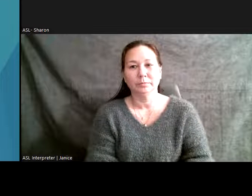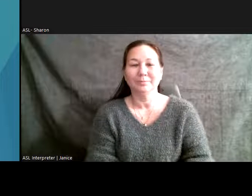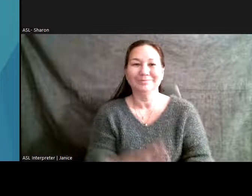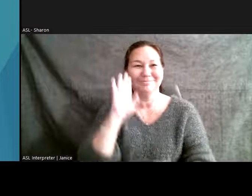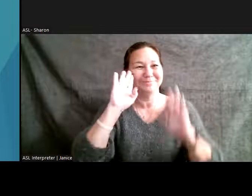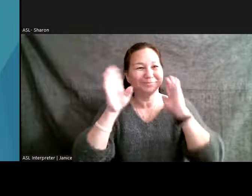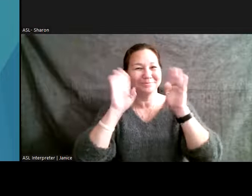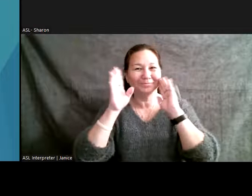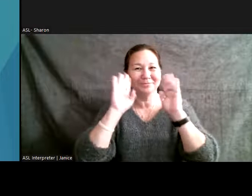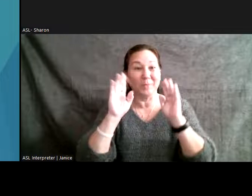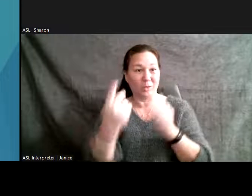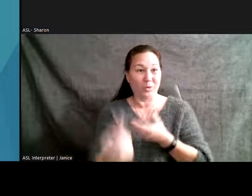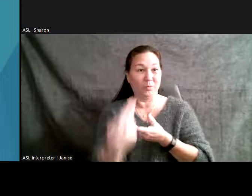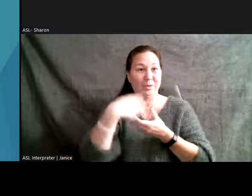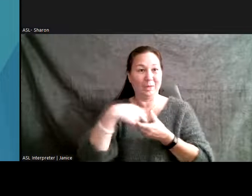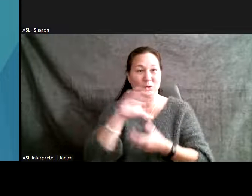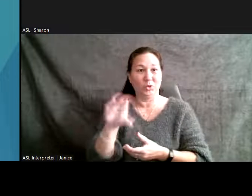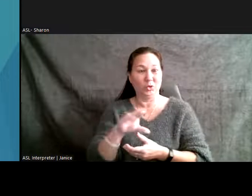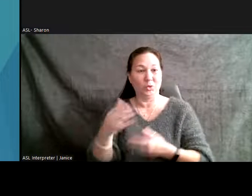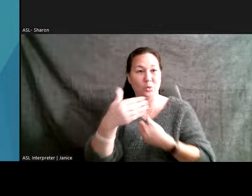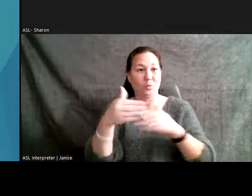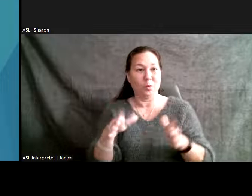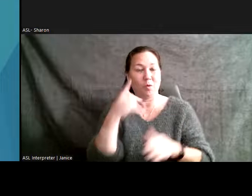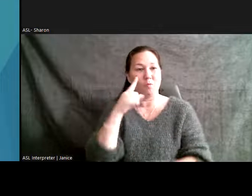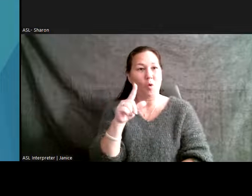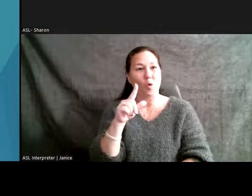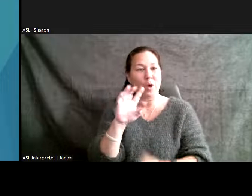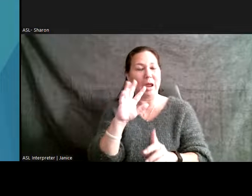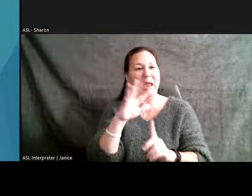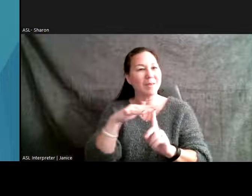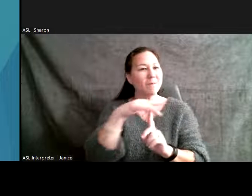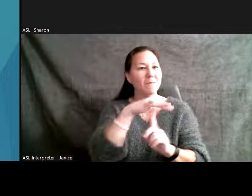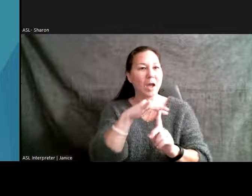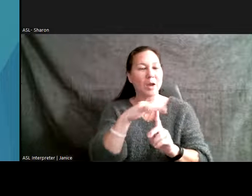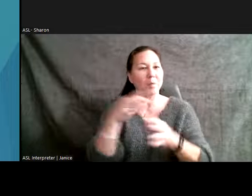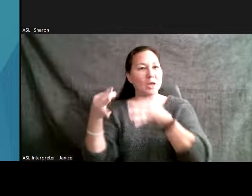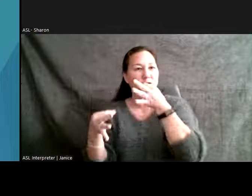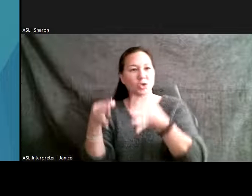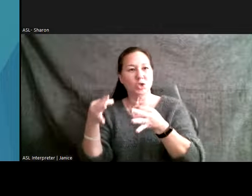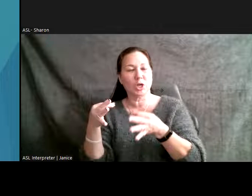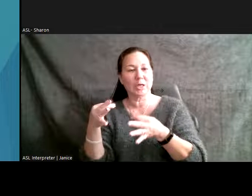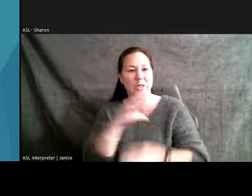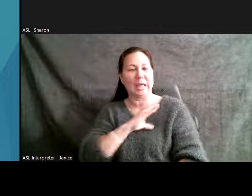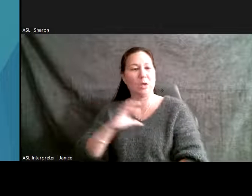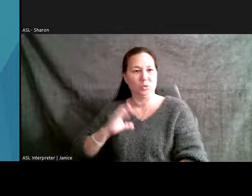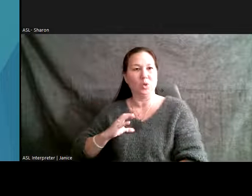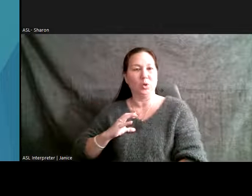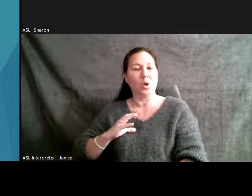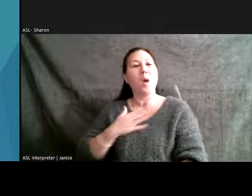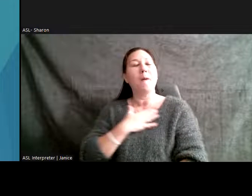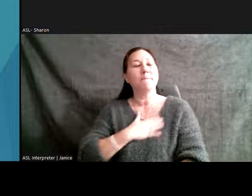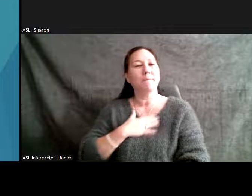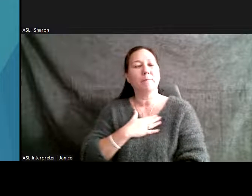Hello, you have entered the Zoom room for the Environmental Justice Council. Please hold for a moment until more attendees